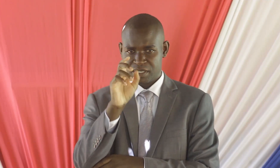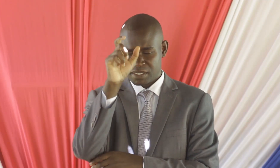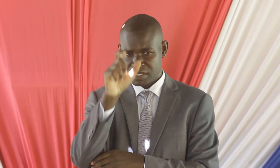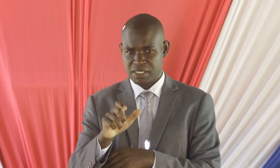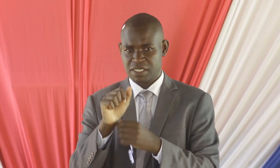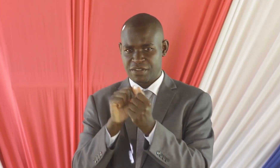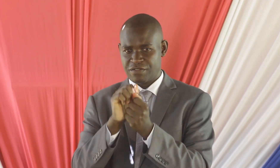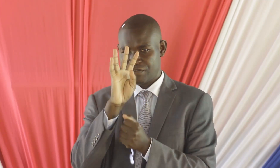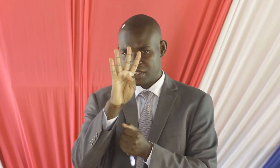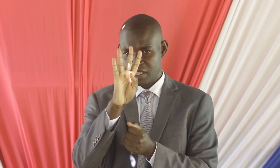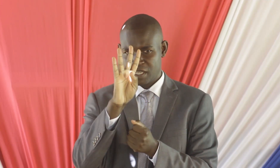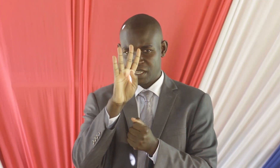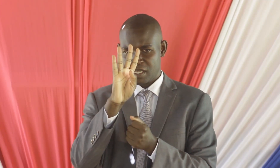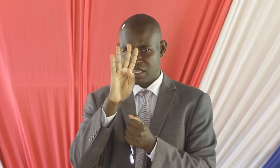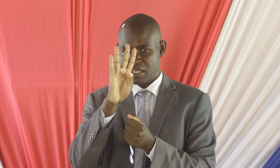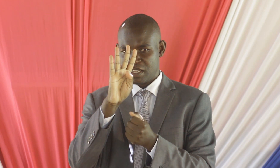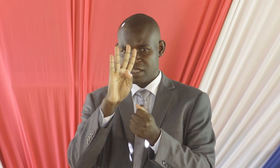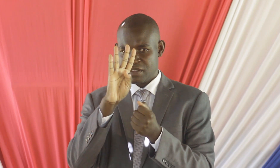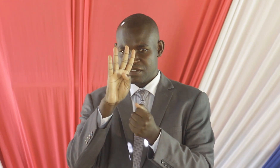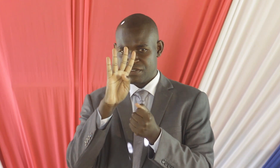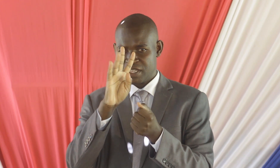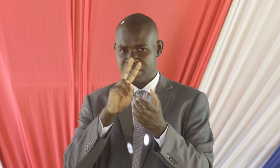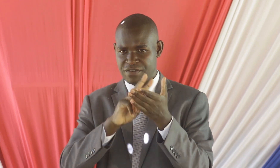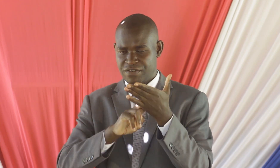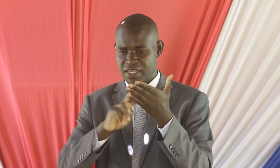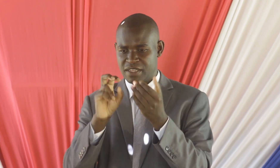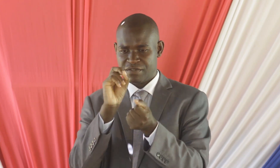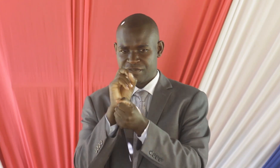the book of Matthew, chapter 14,